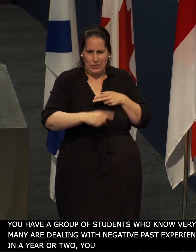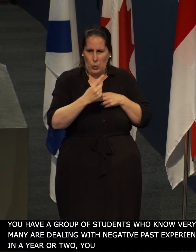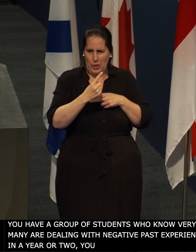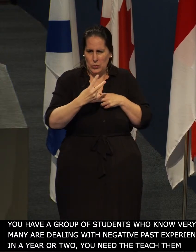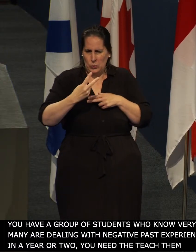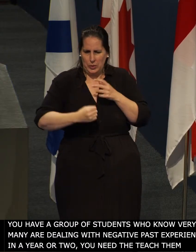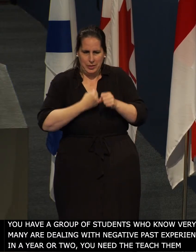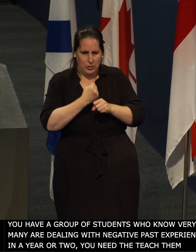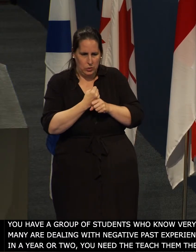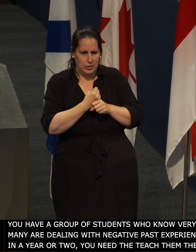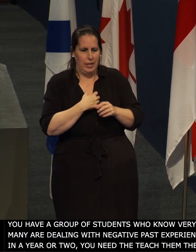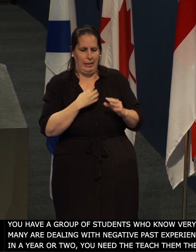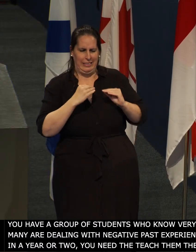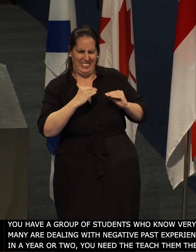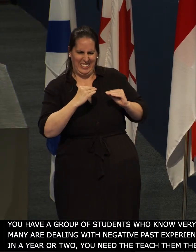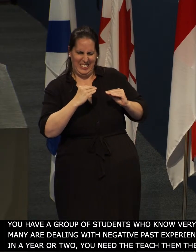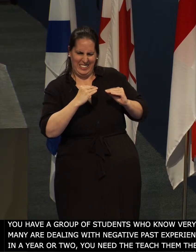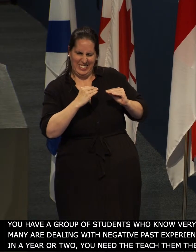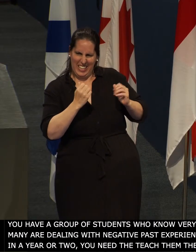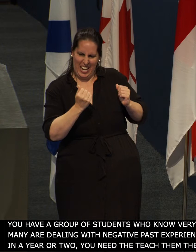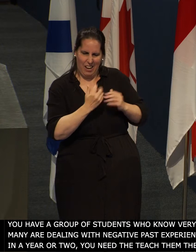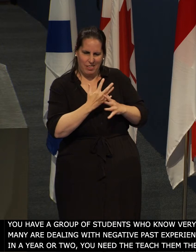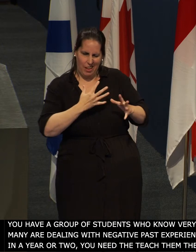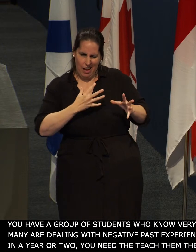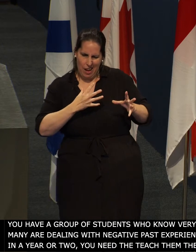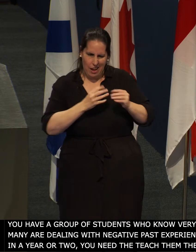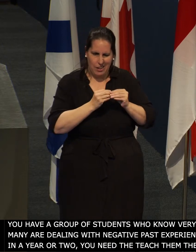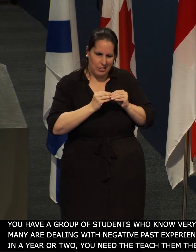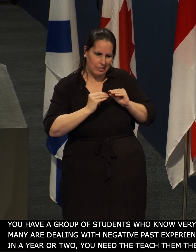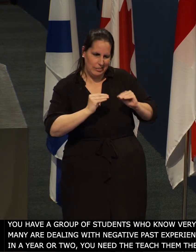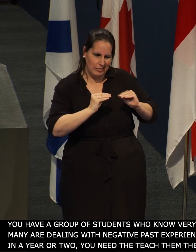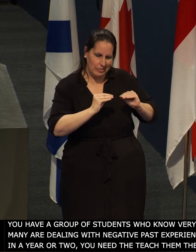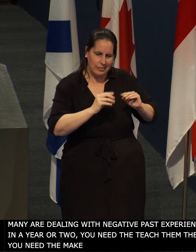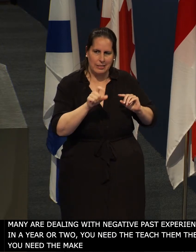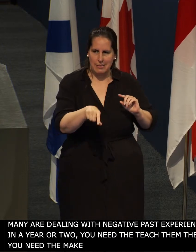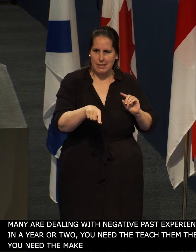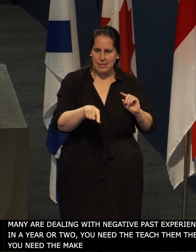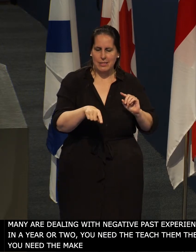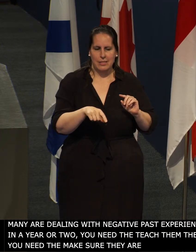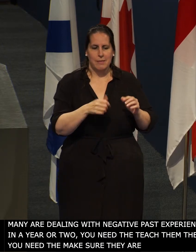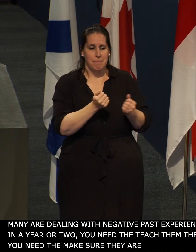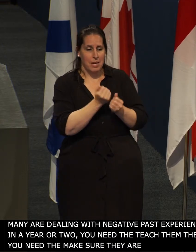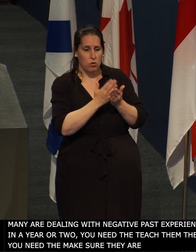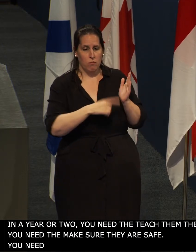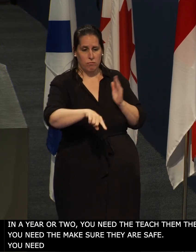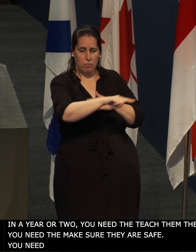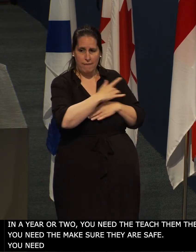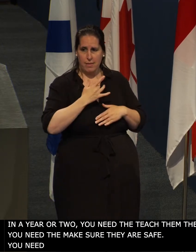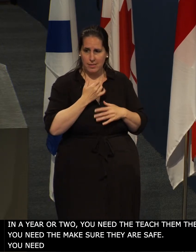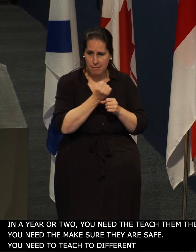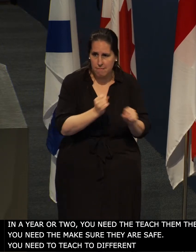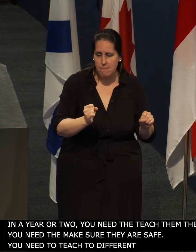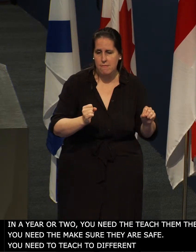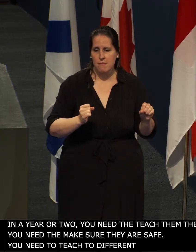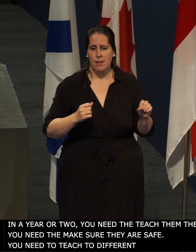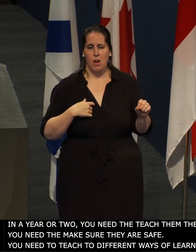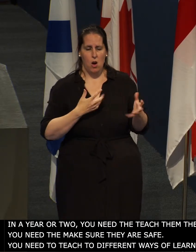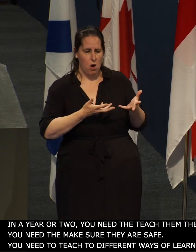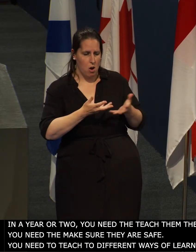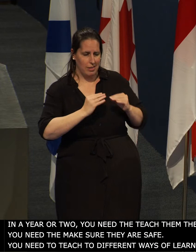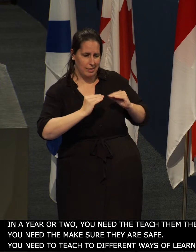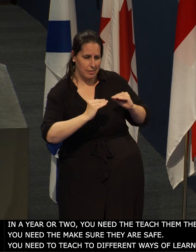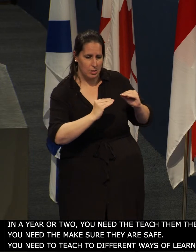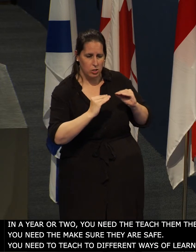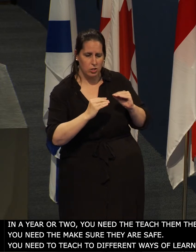to help them be employable. You need to make sure they're safe. You need to teach the different ways of learning, and you need to be present and available for individuals who